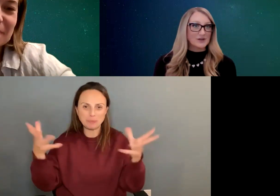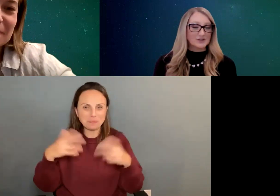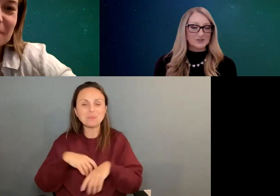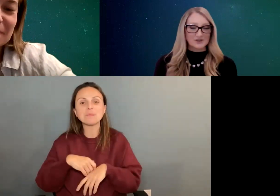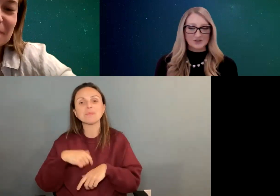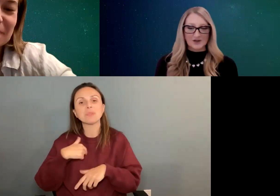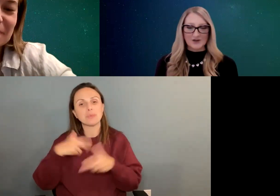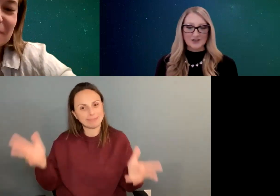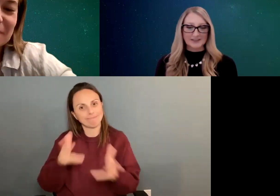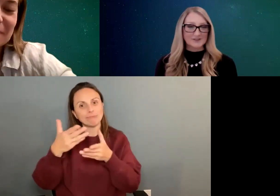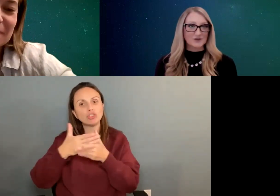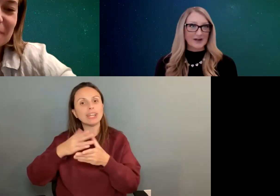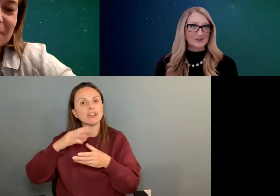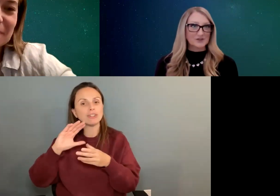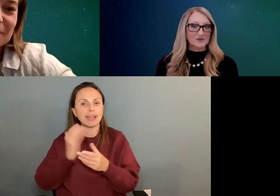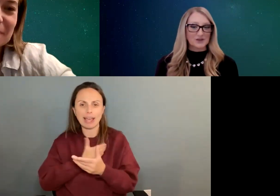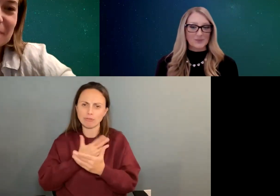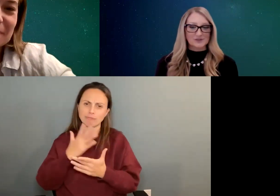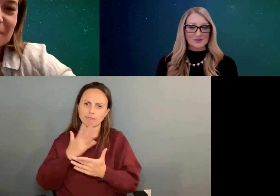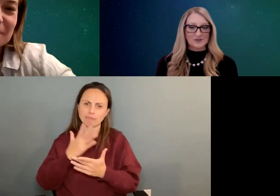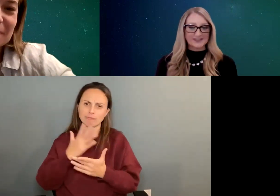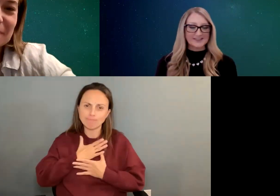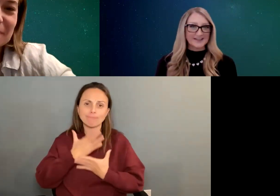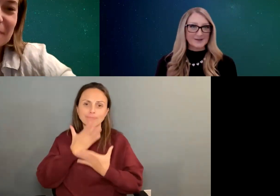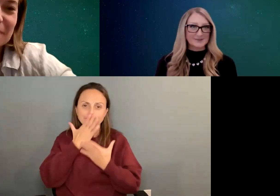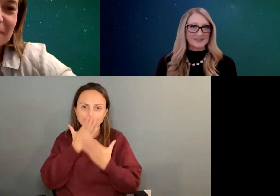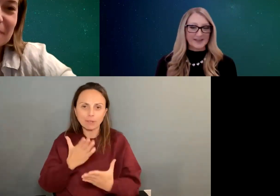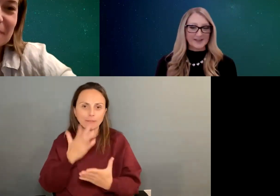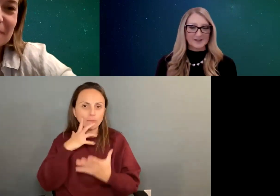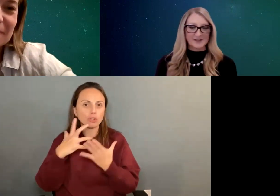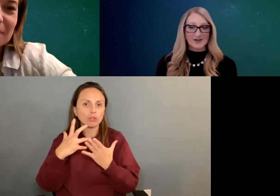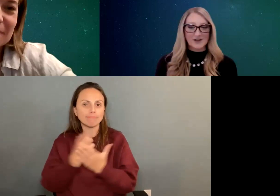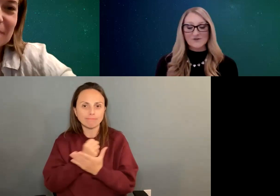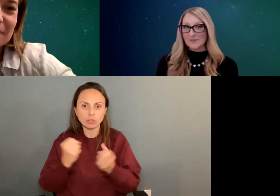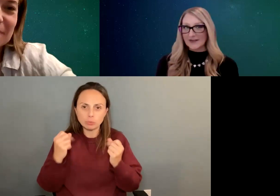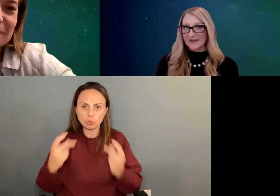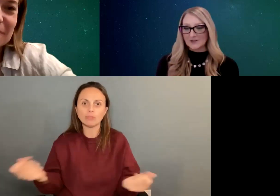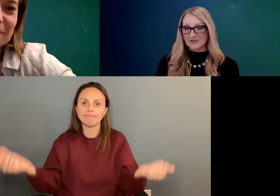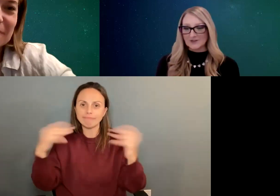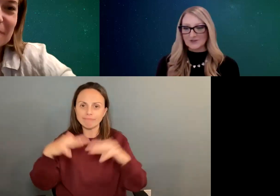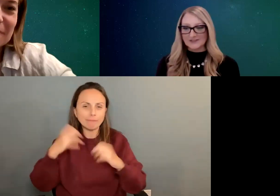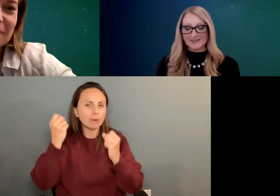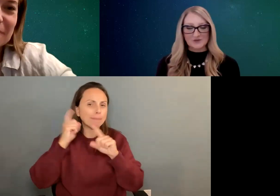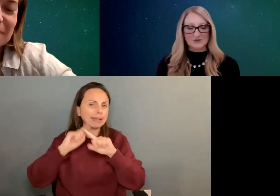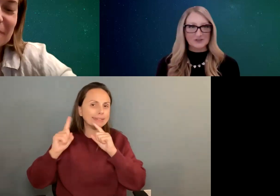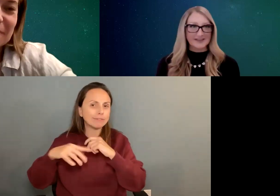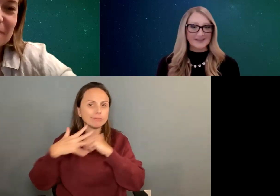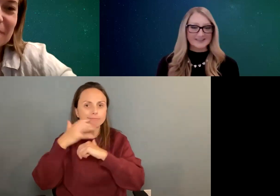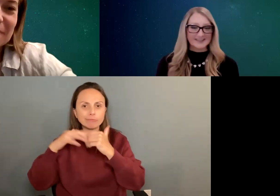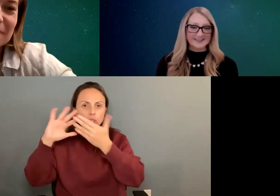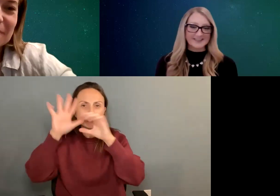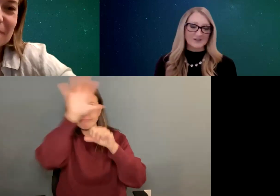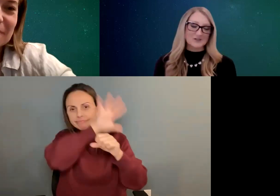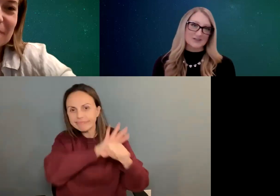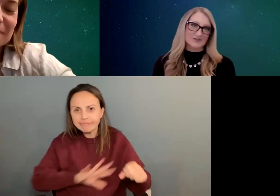we encourage you to share in our collective gratitude for the opportunity to come together from many traditional, ancestral, and unceded territories